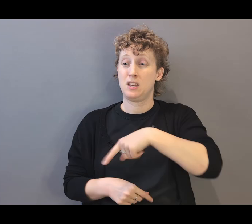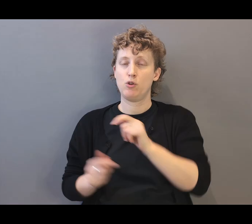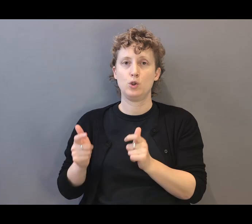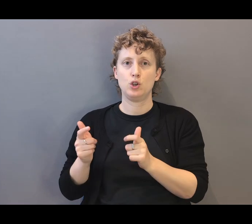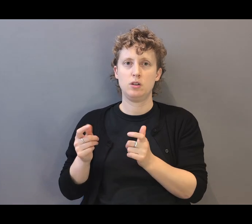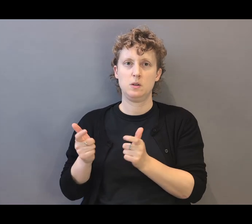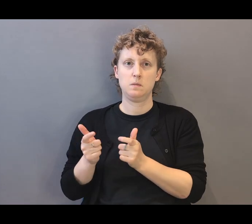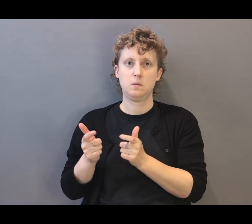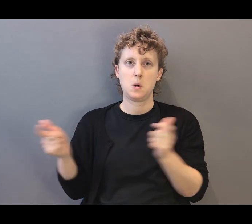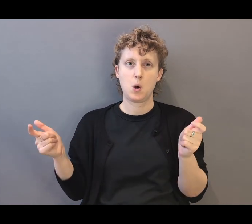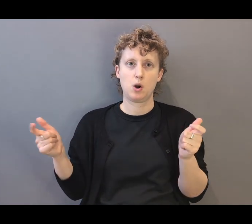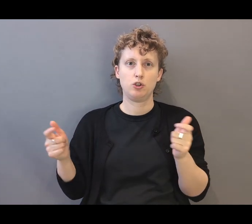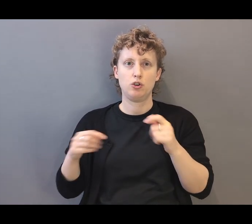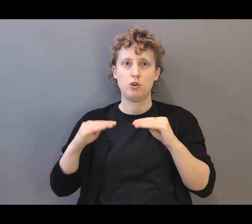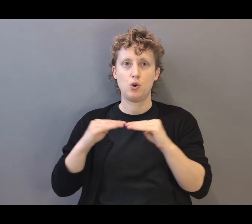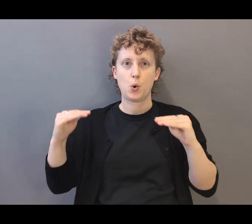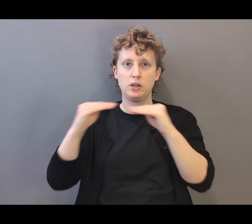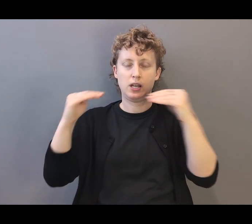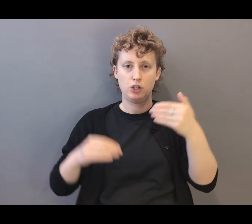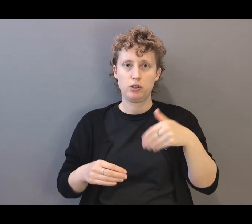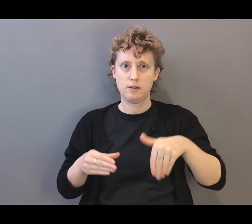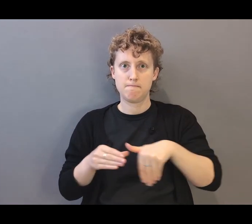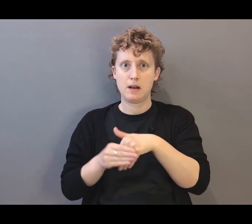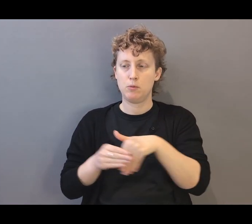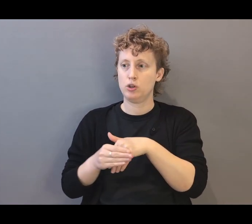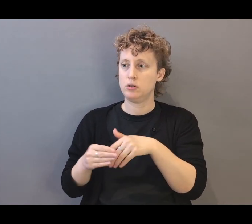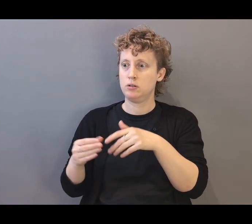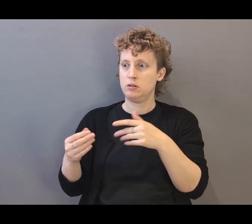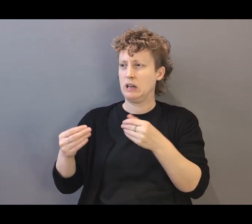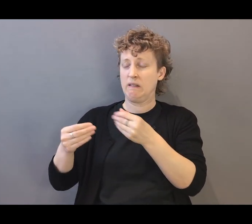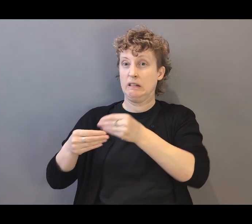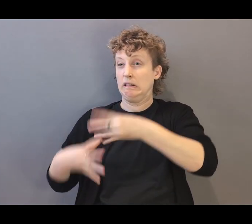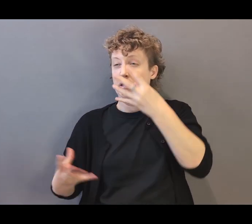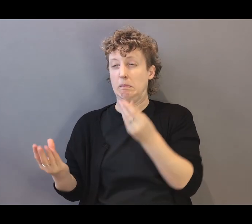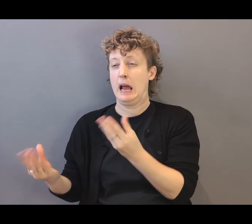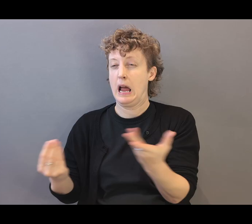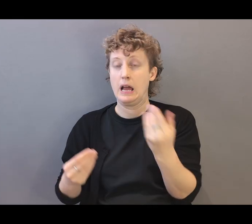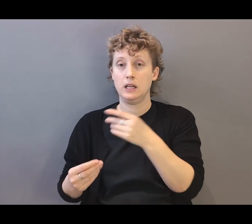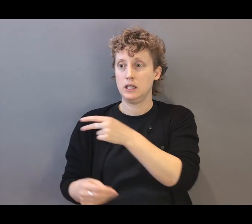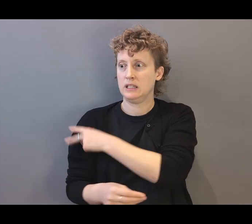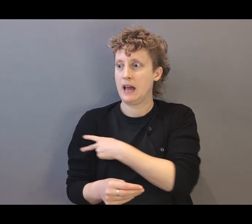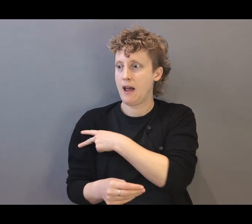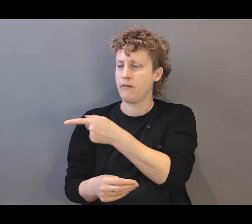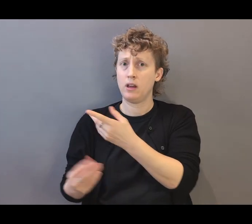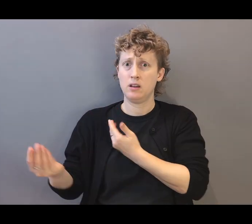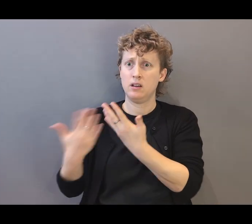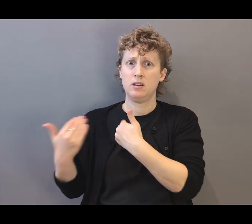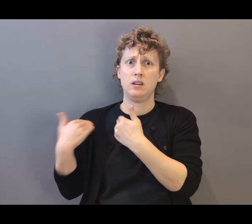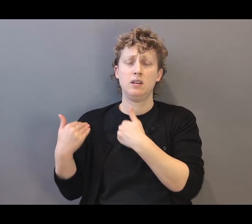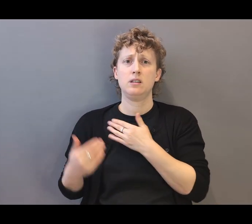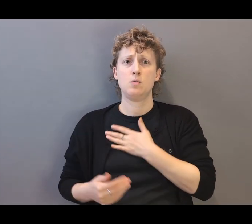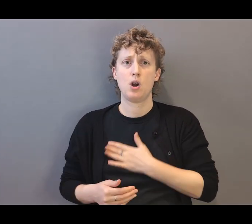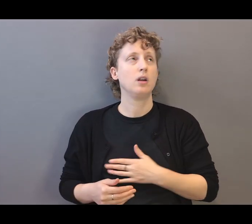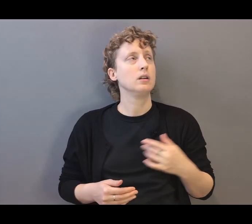organizational members, so platinum members and so on, with thousands of staff, because I mean, we are